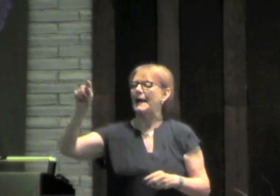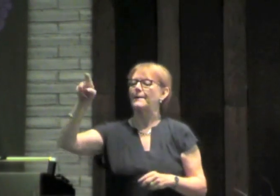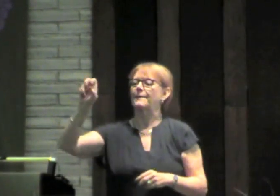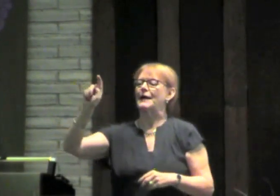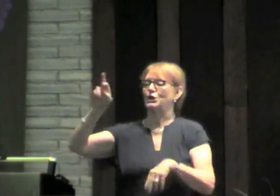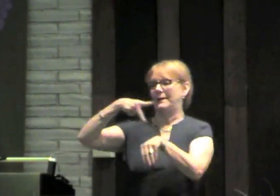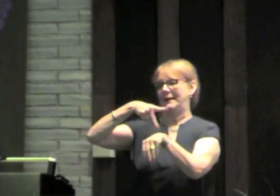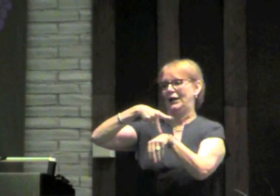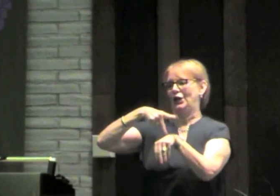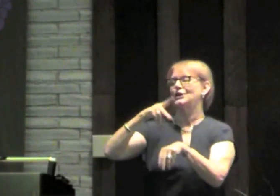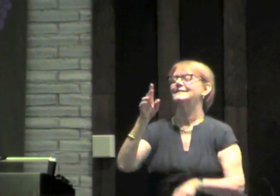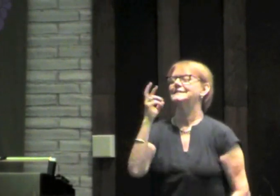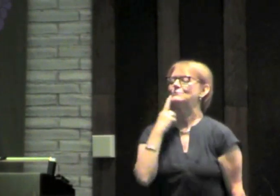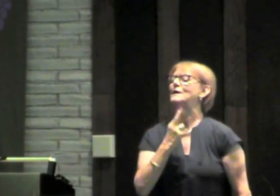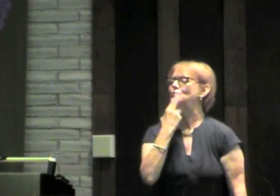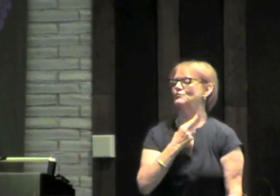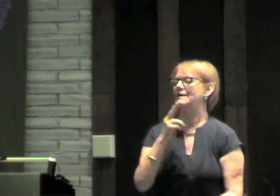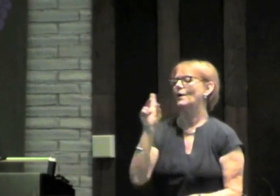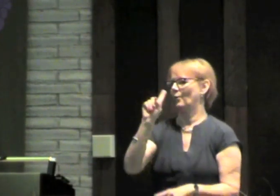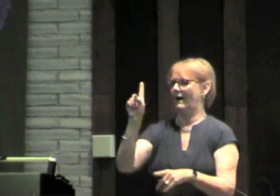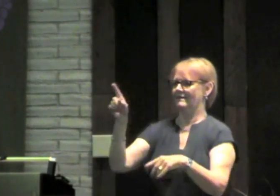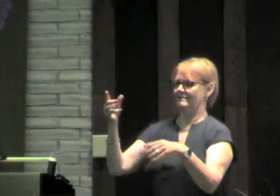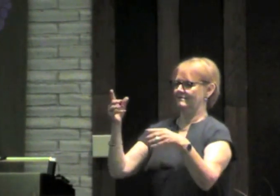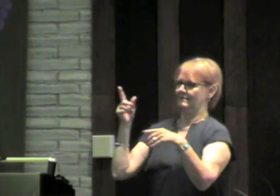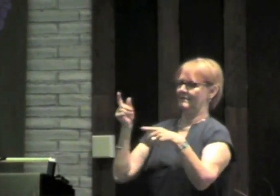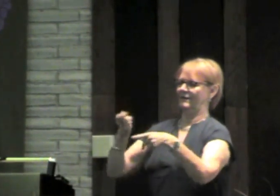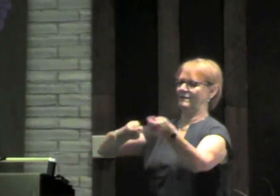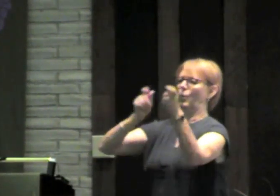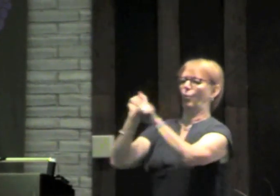person. So we went to the St. Peter's